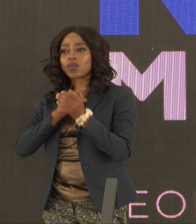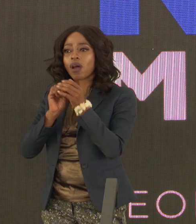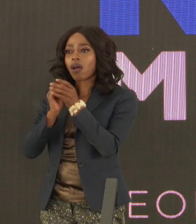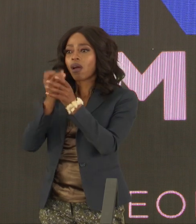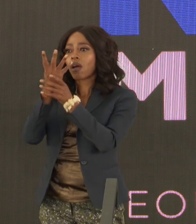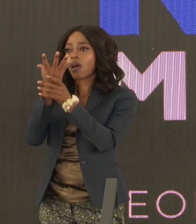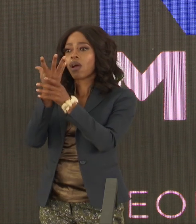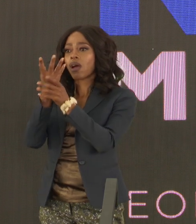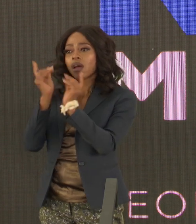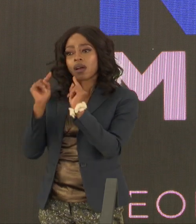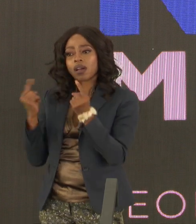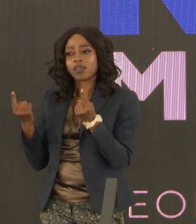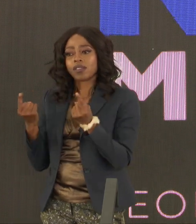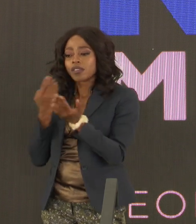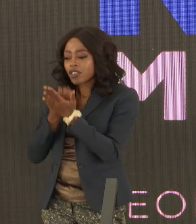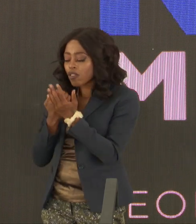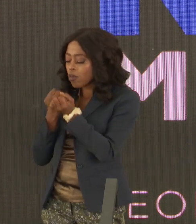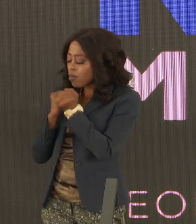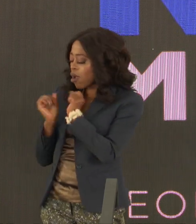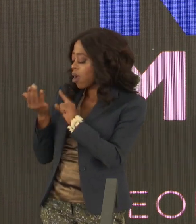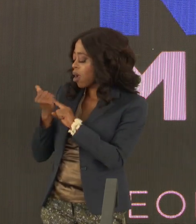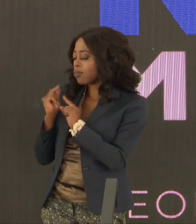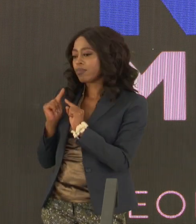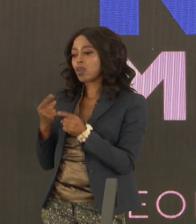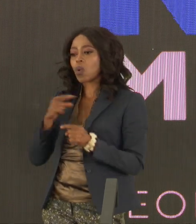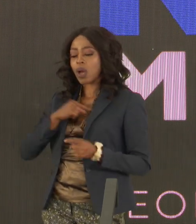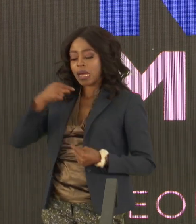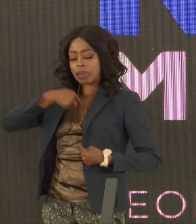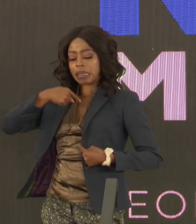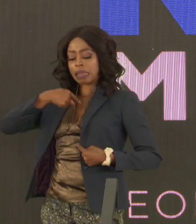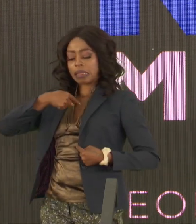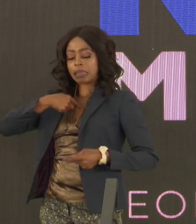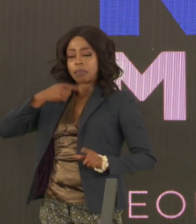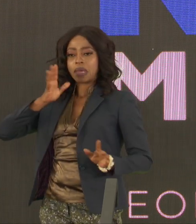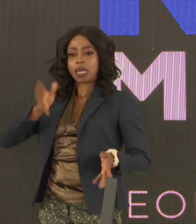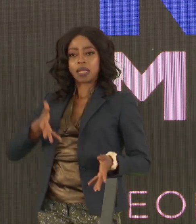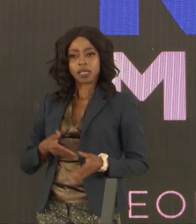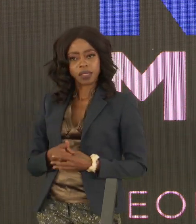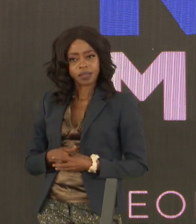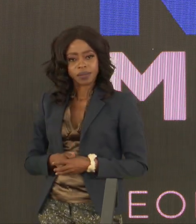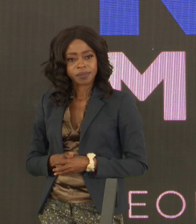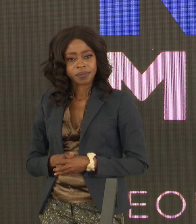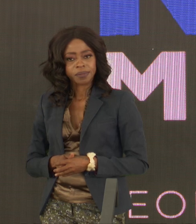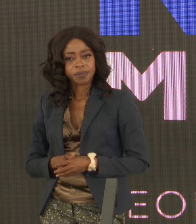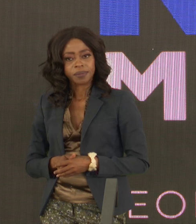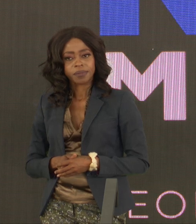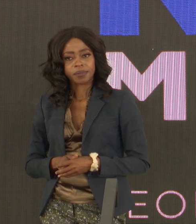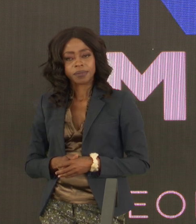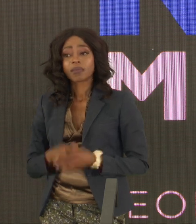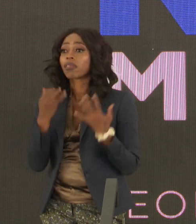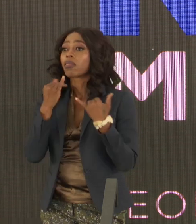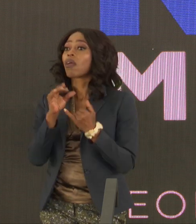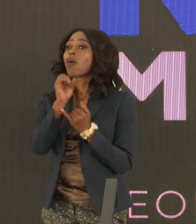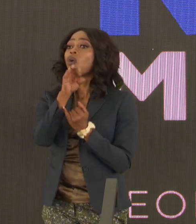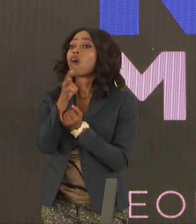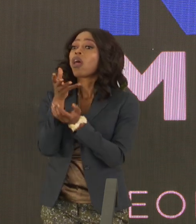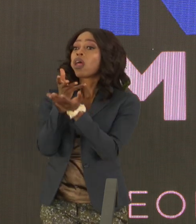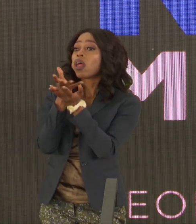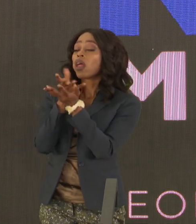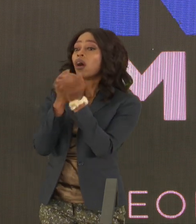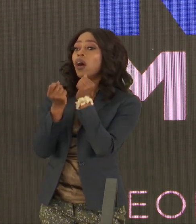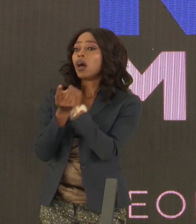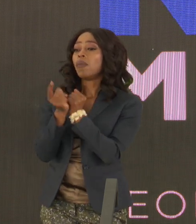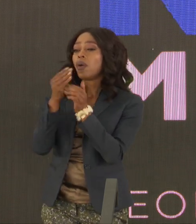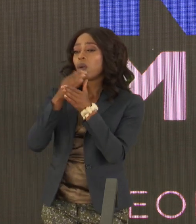economic justice. They only care about what matters to them. So when we have our discussions